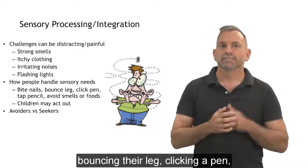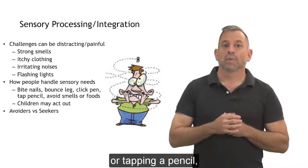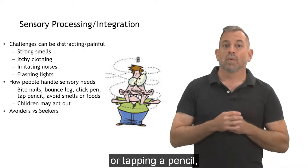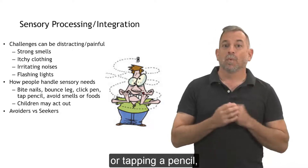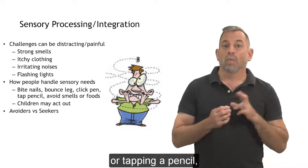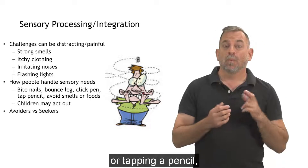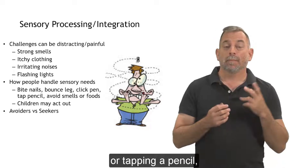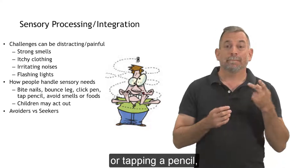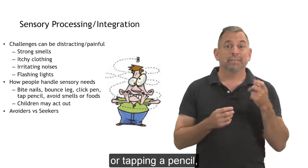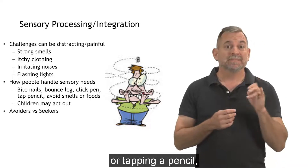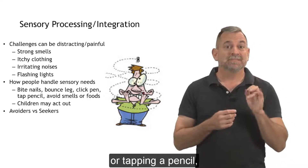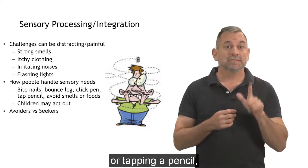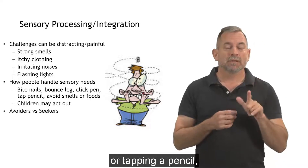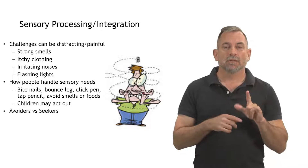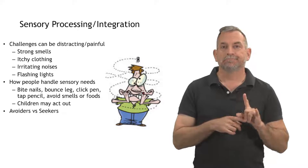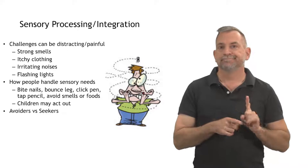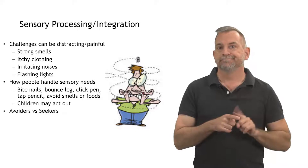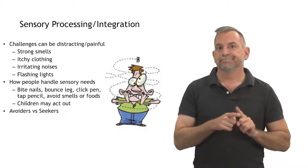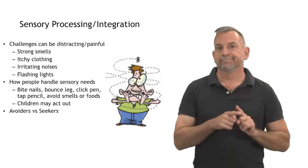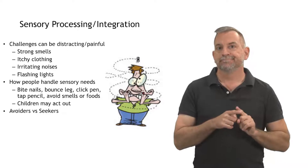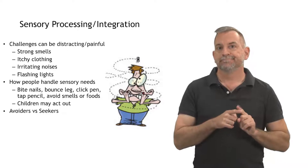or tapping a pencil,